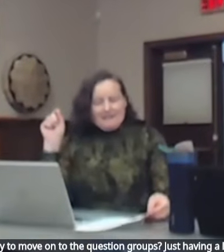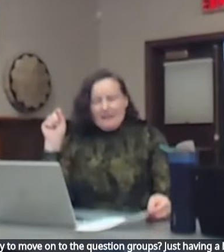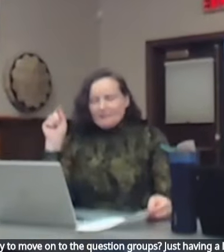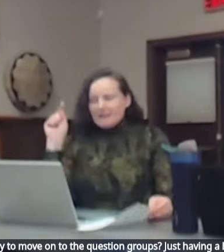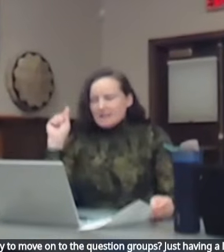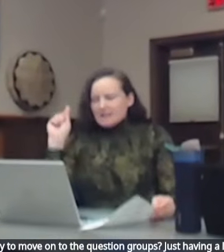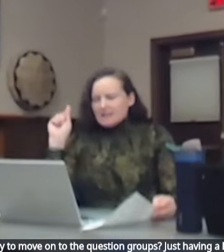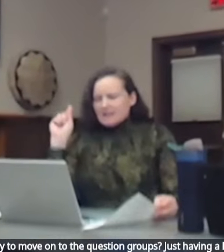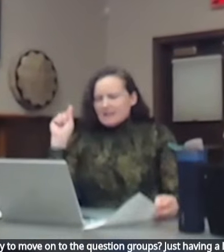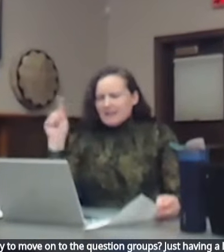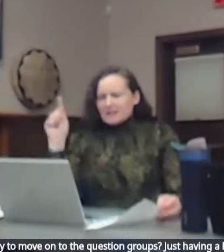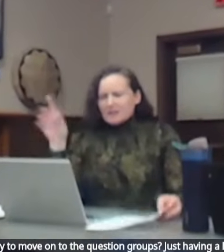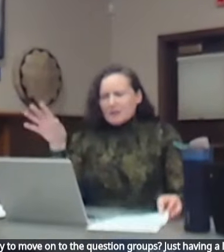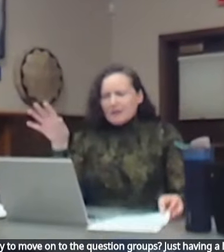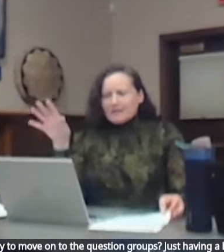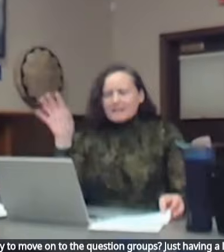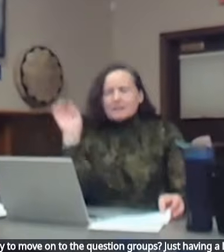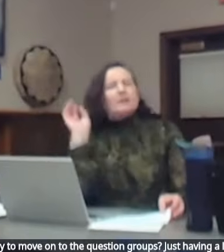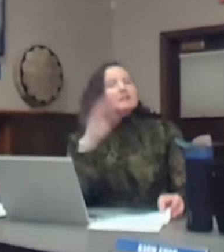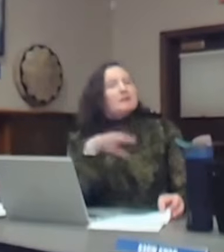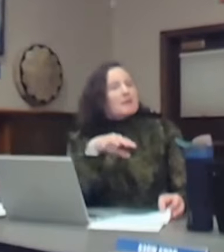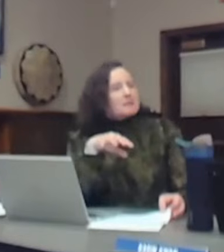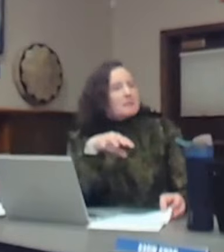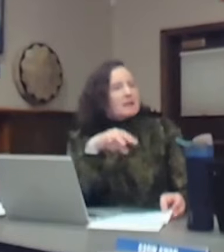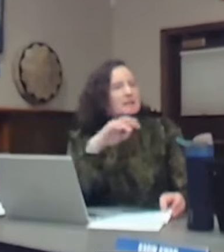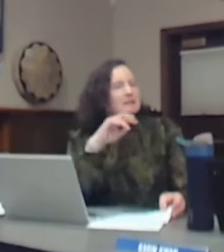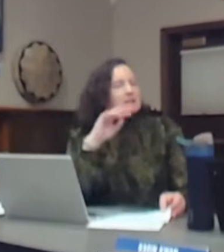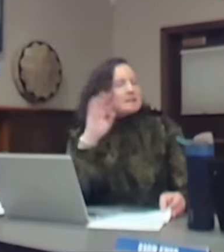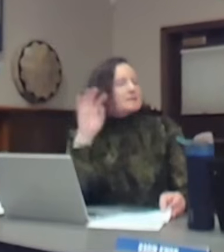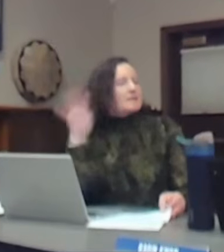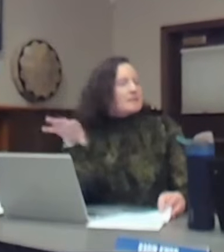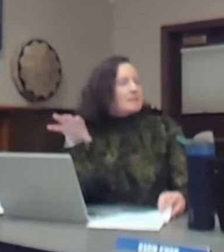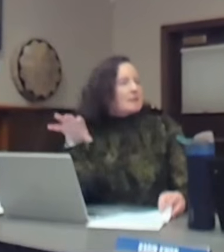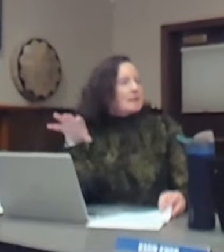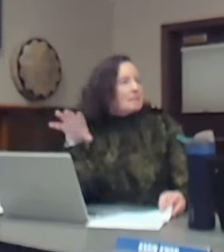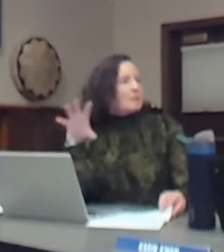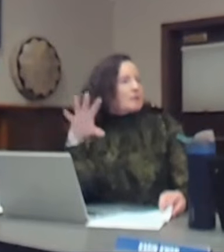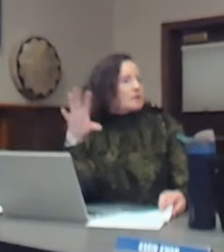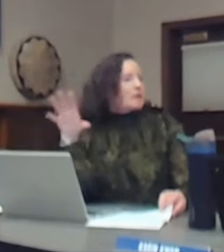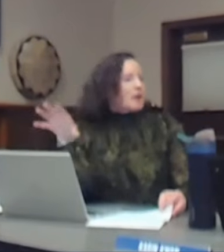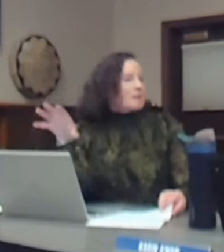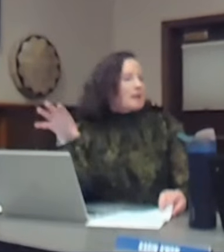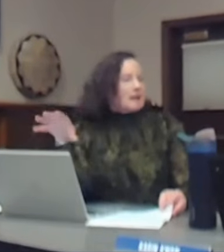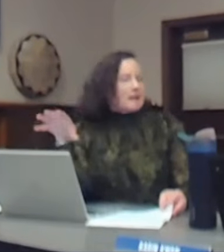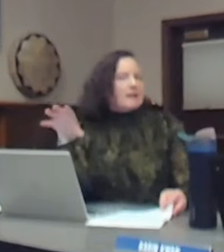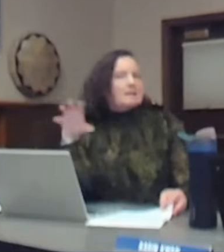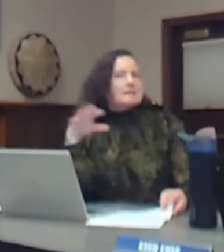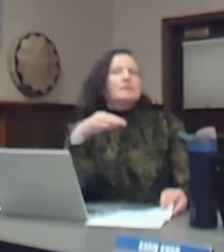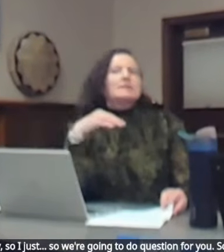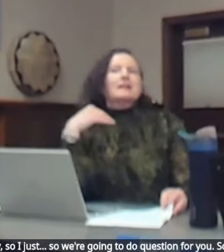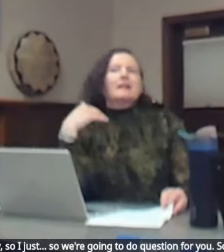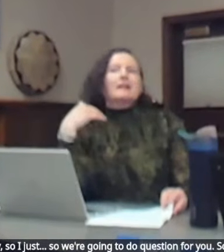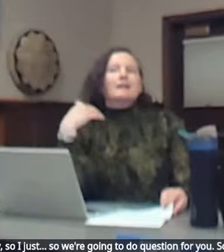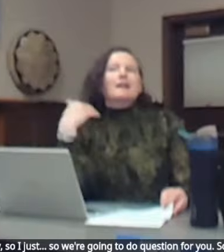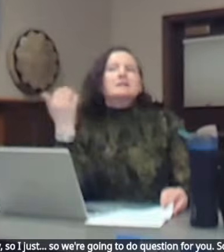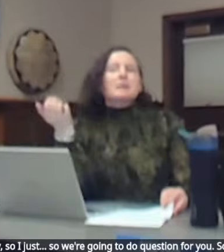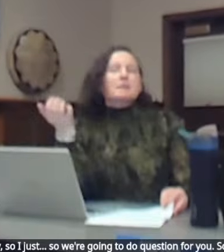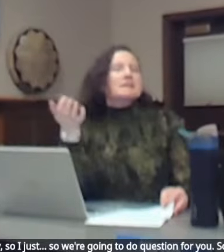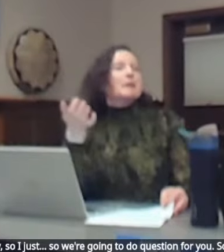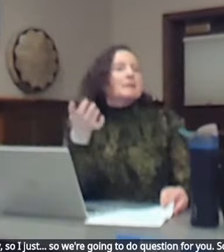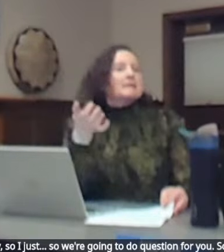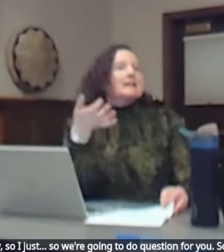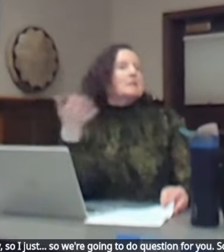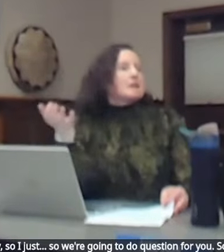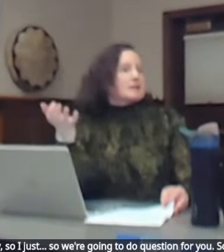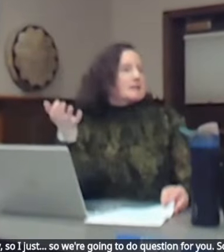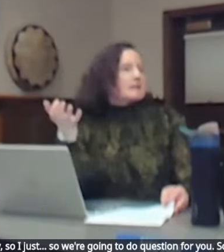Okay, okay. Okay, so we're gonna do question period, so this is a 15-minute portion of our meeting, and this sort of it allows